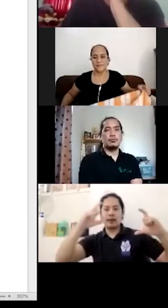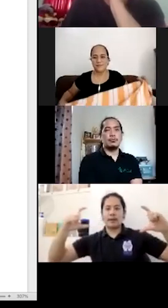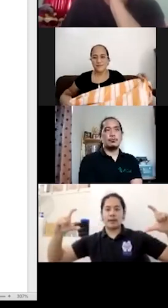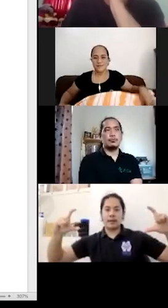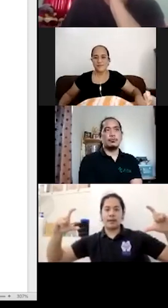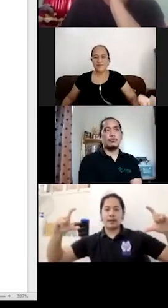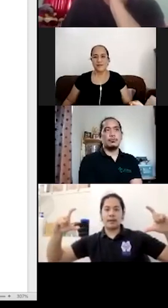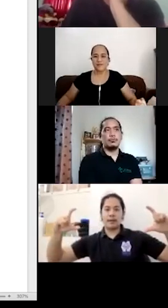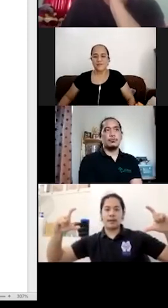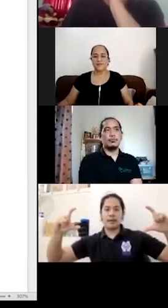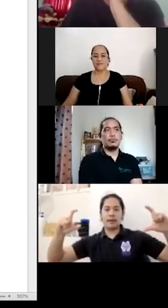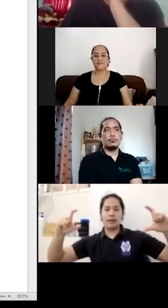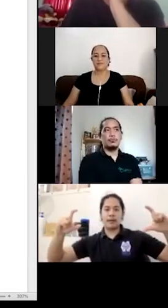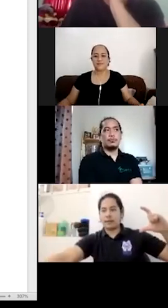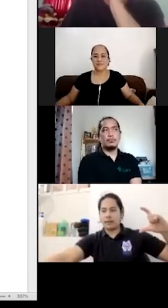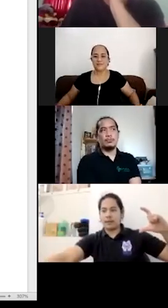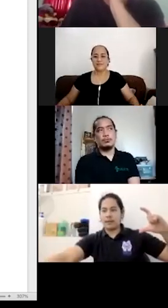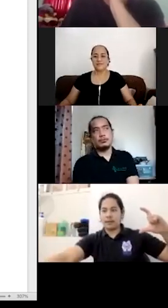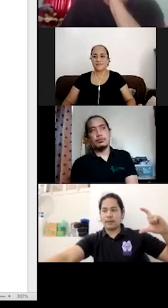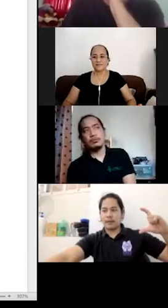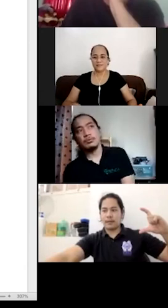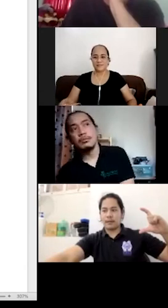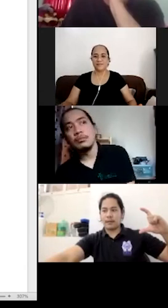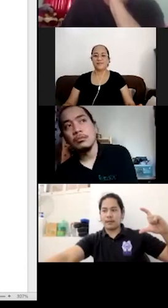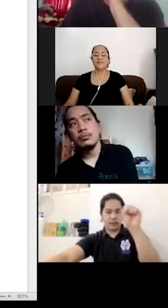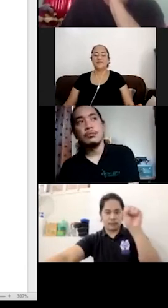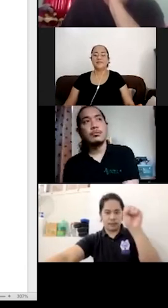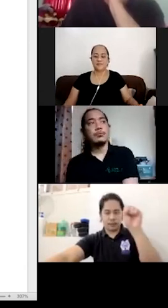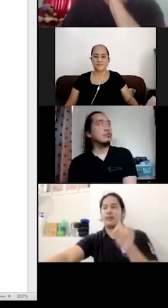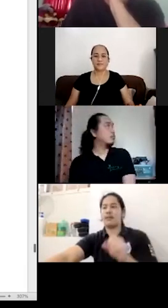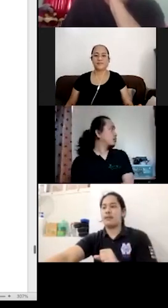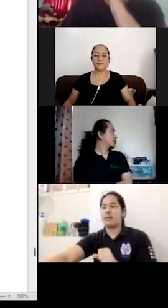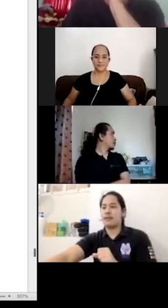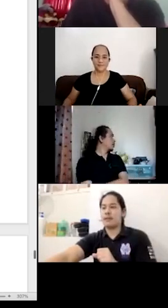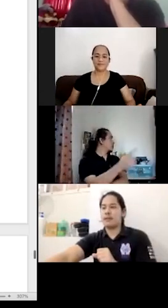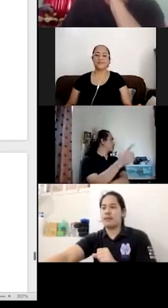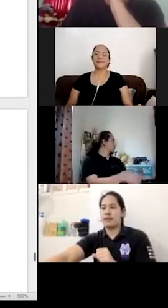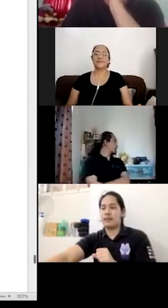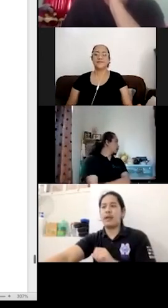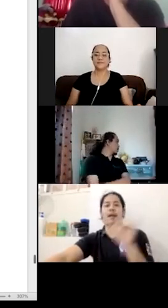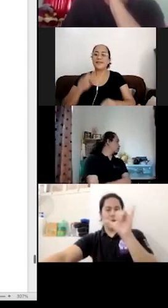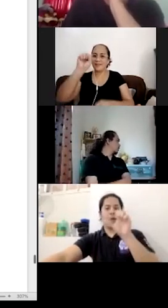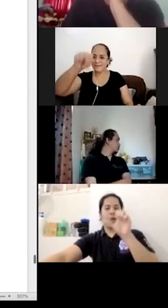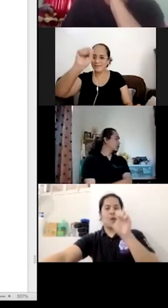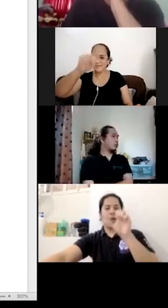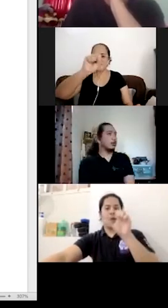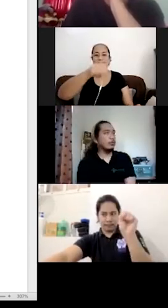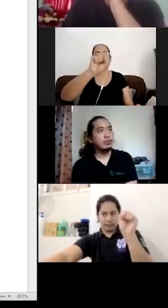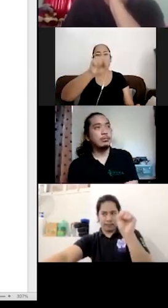that whole 4, 16 together is the subject for the main, correct? Yes, that's